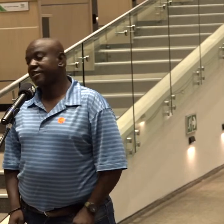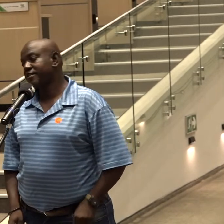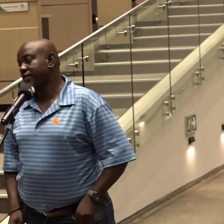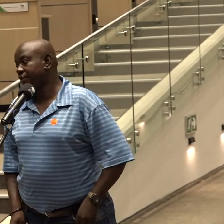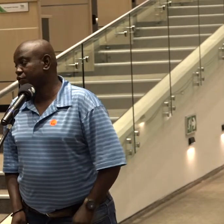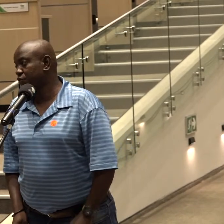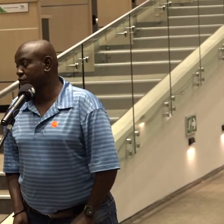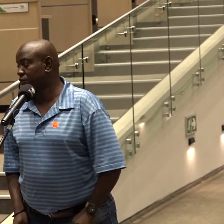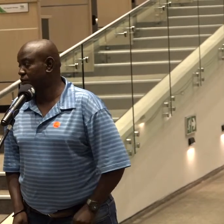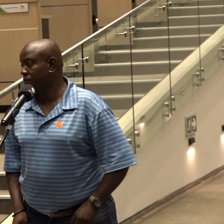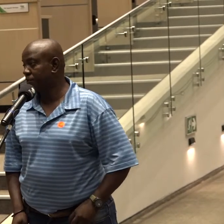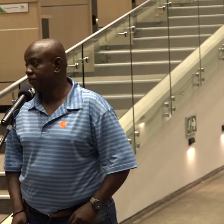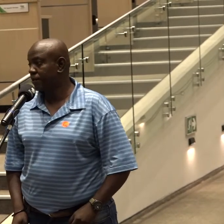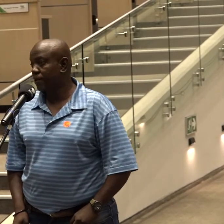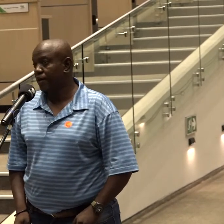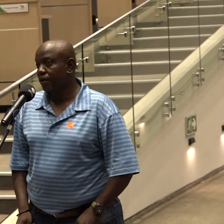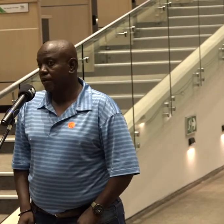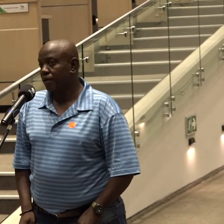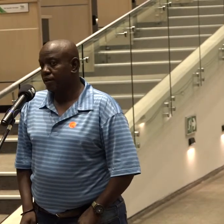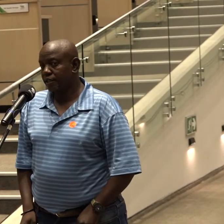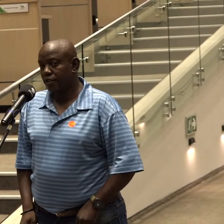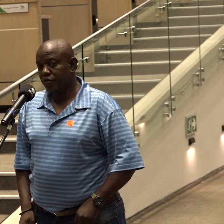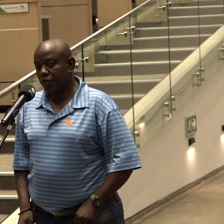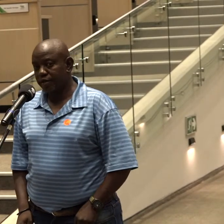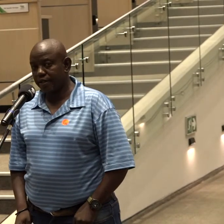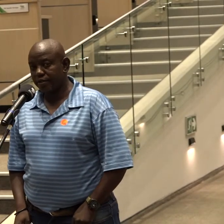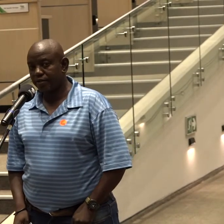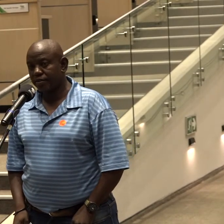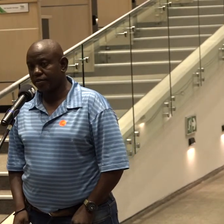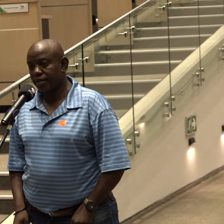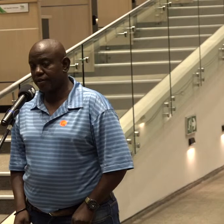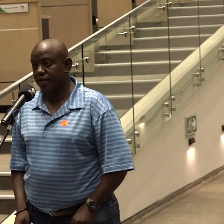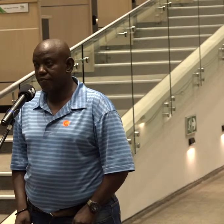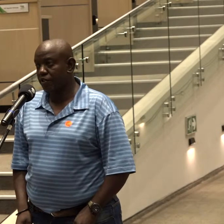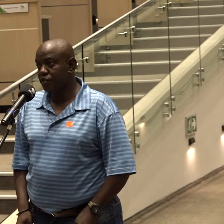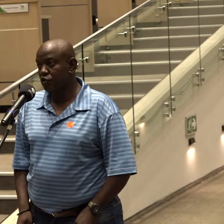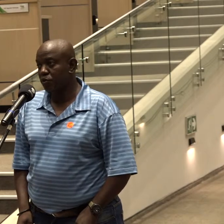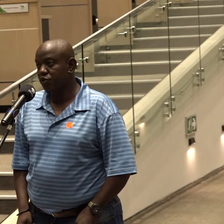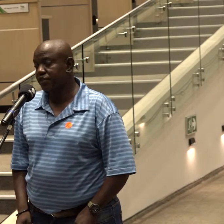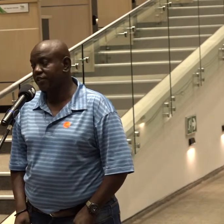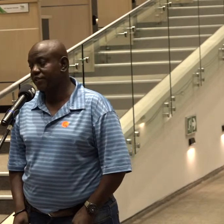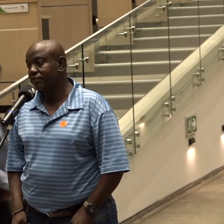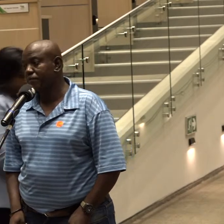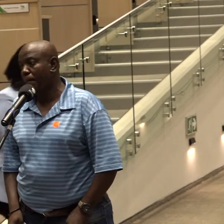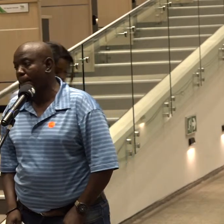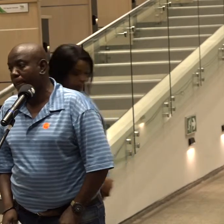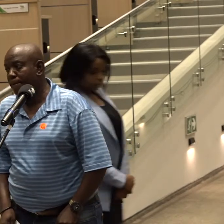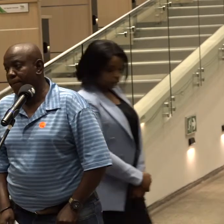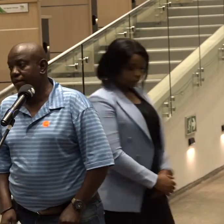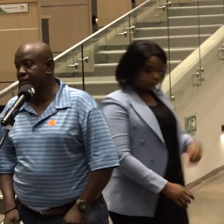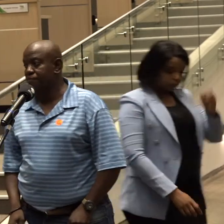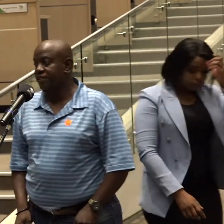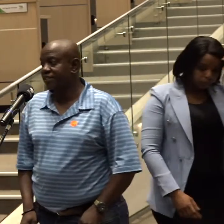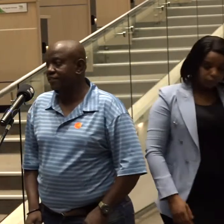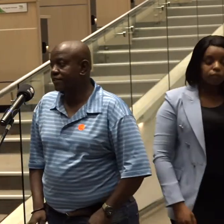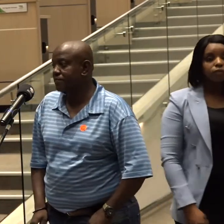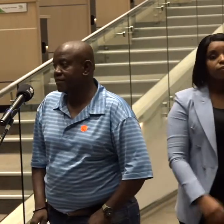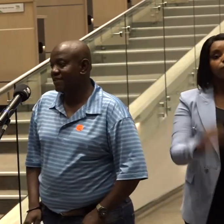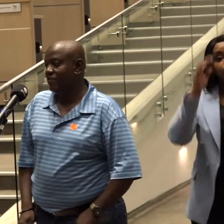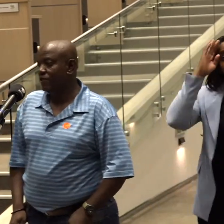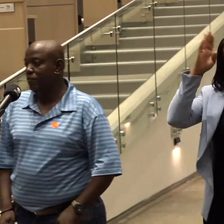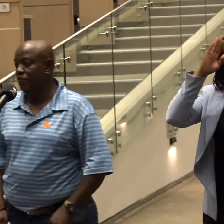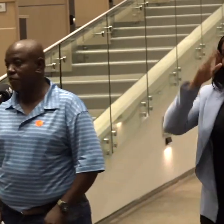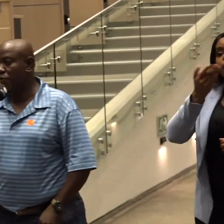just like to greet everyone here and thank you for this opportunity my name is Patrick